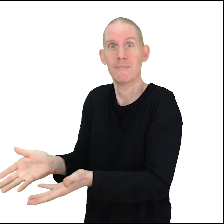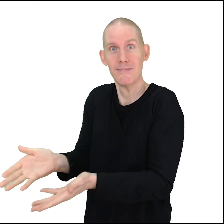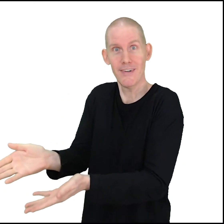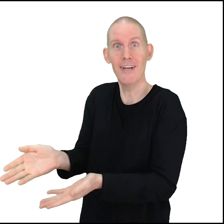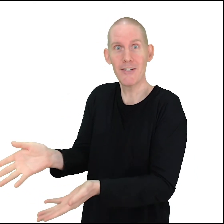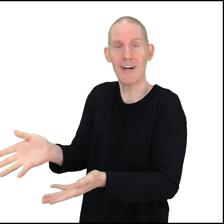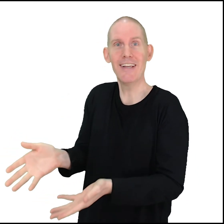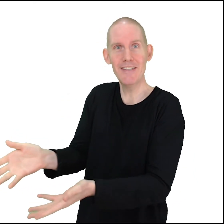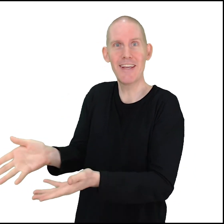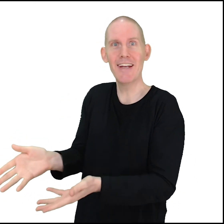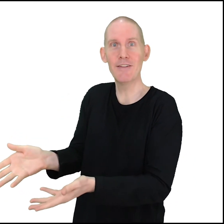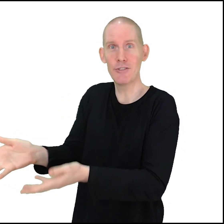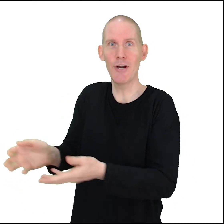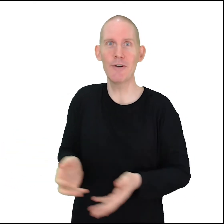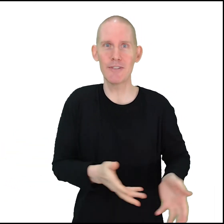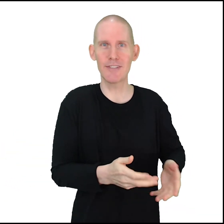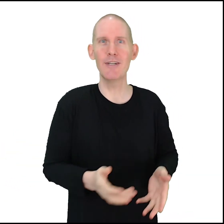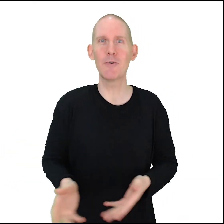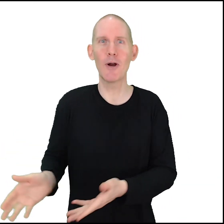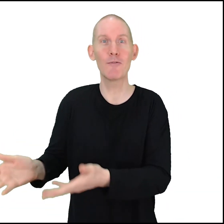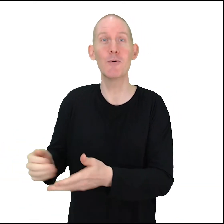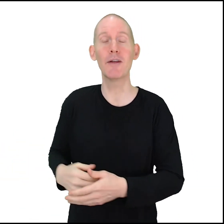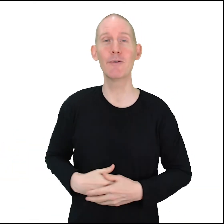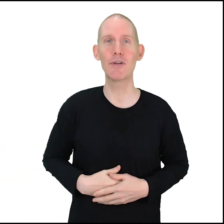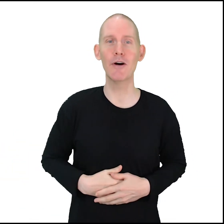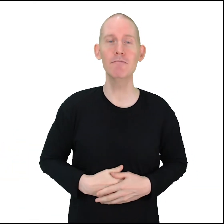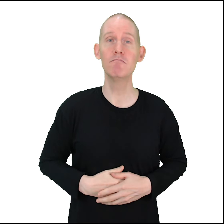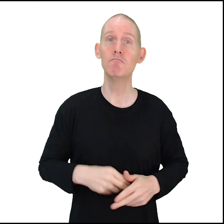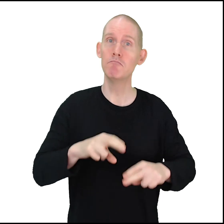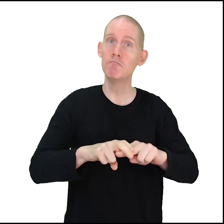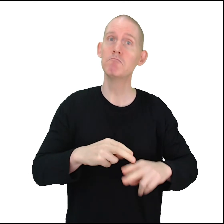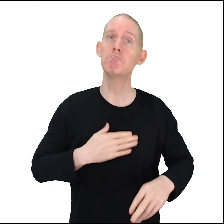Right, you're kind of indicating the chair or the seat or wherever you want them to go.